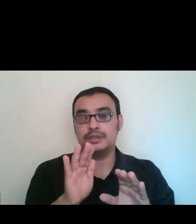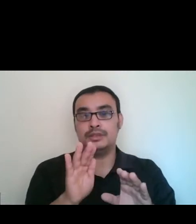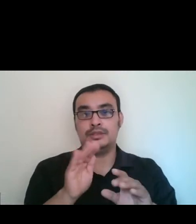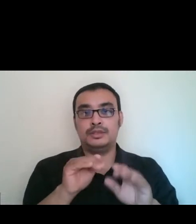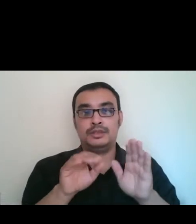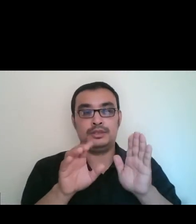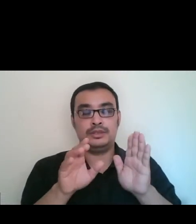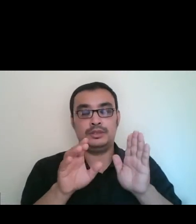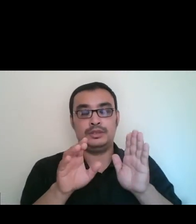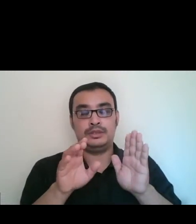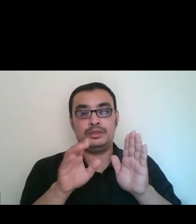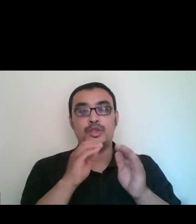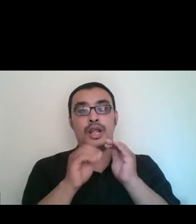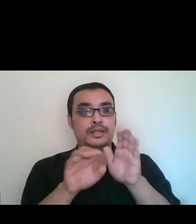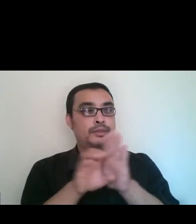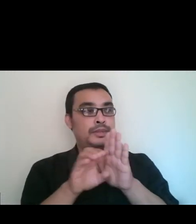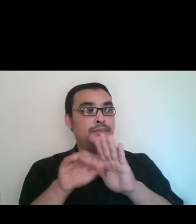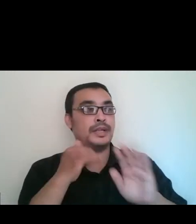you want to